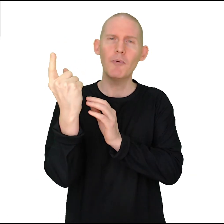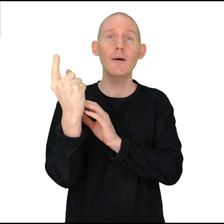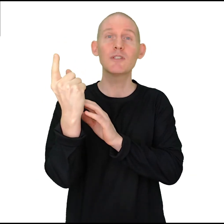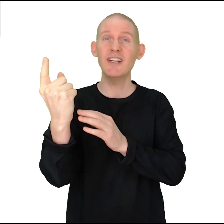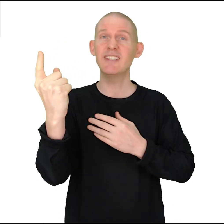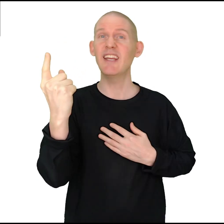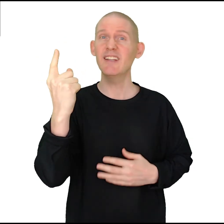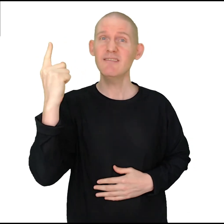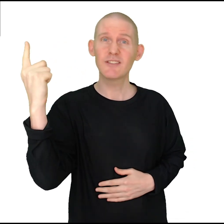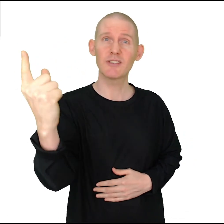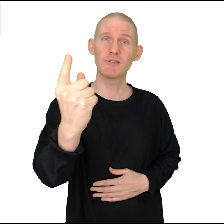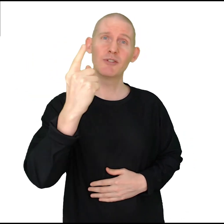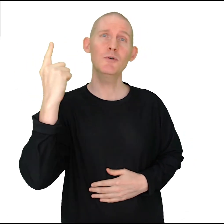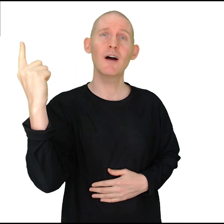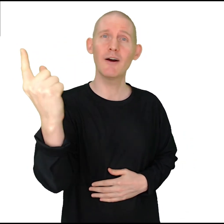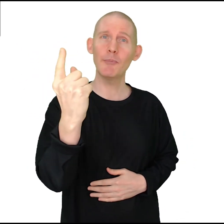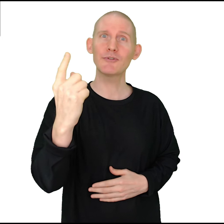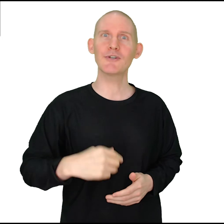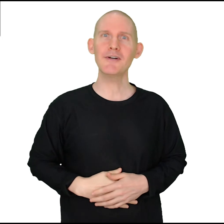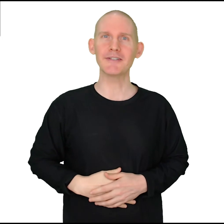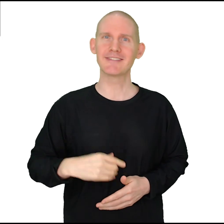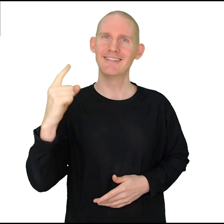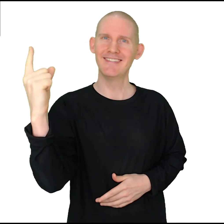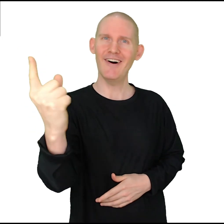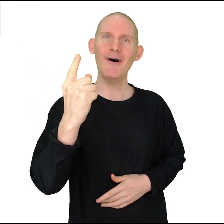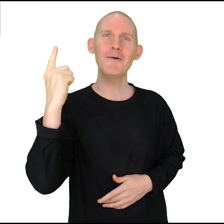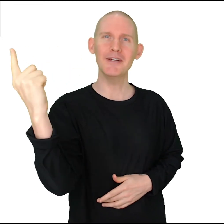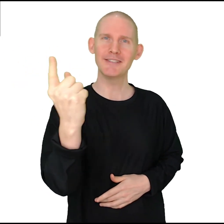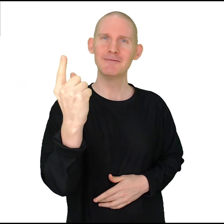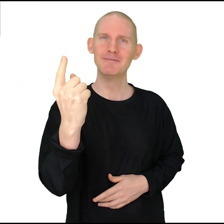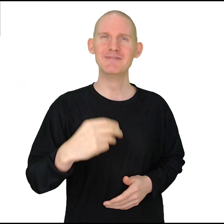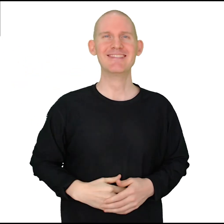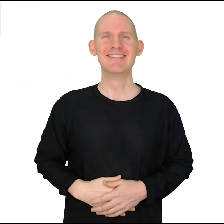is facing in. Just do a couple circles. Always.